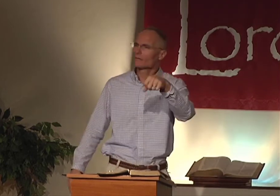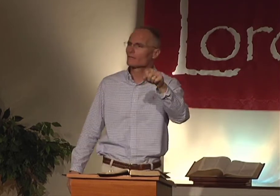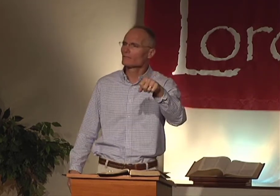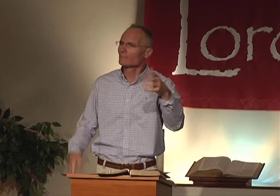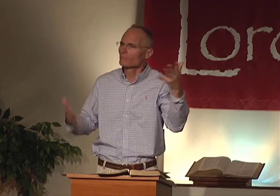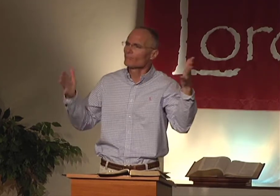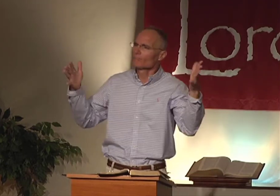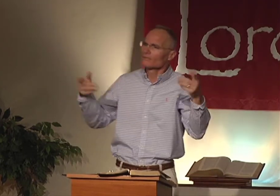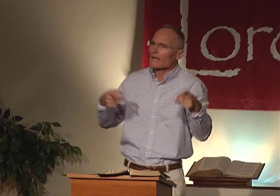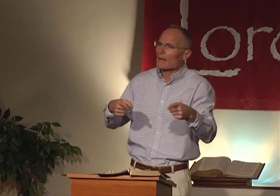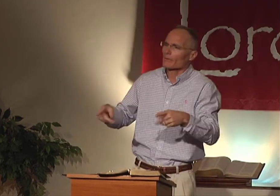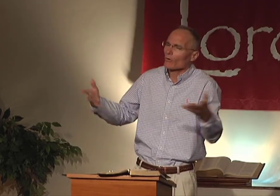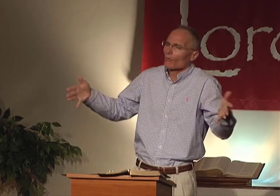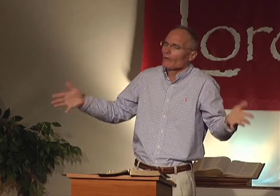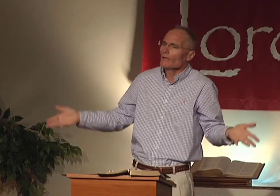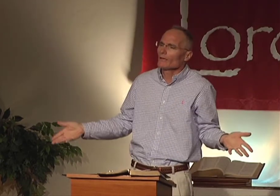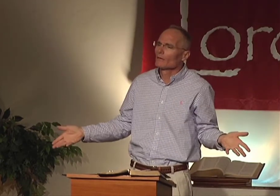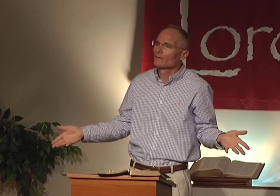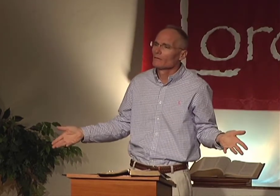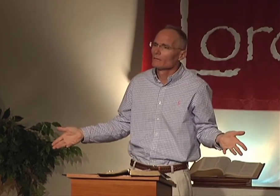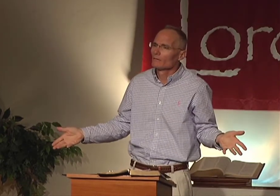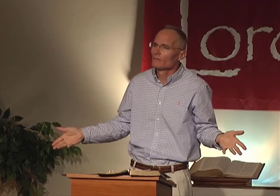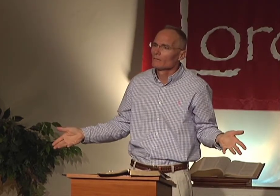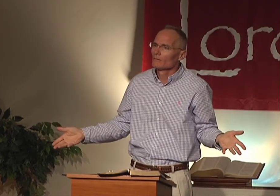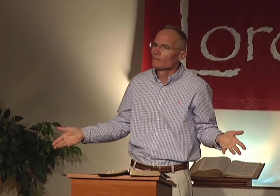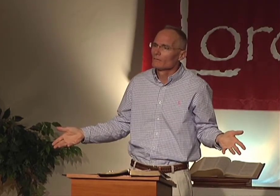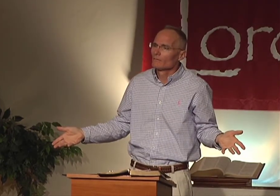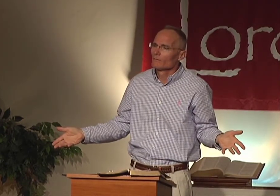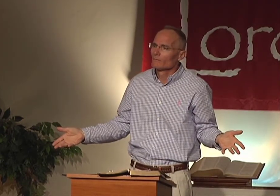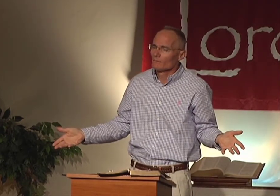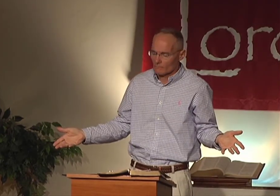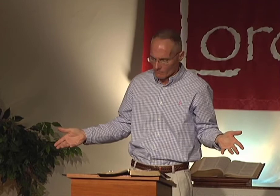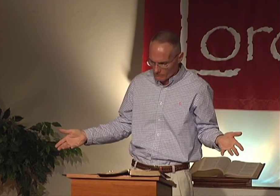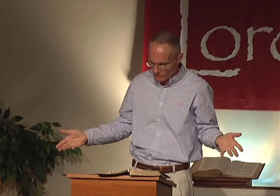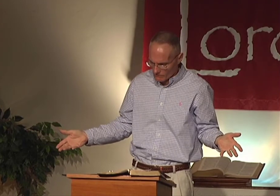Here in America, yes, it happens. It's happened already.